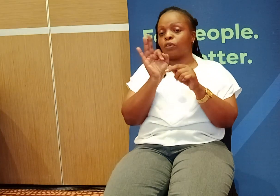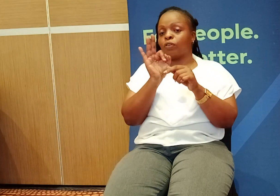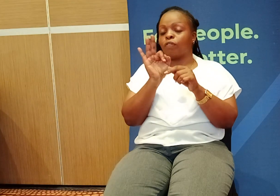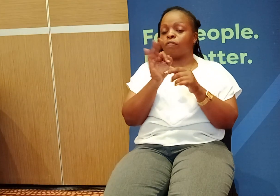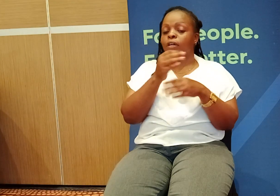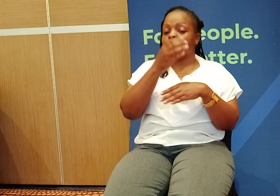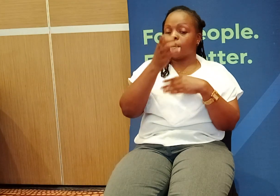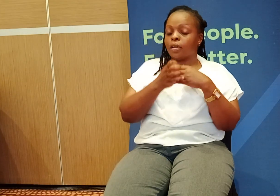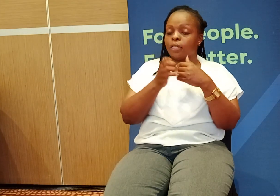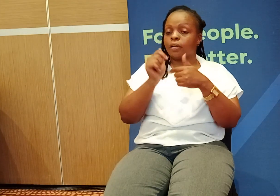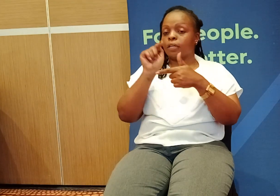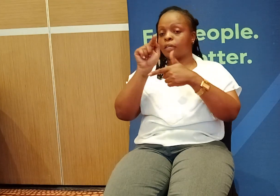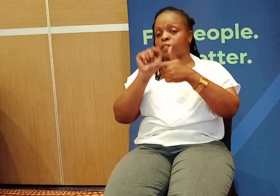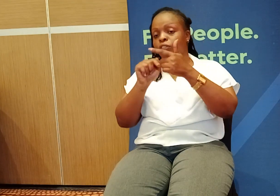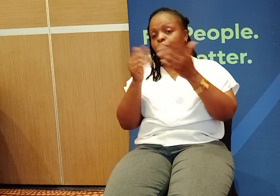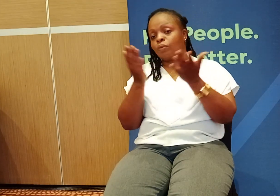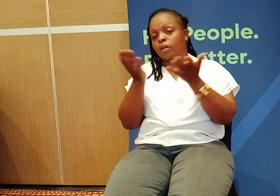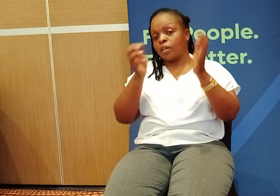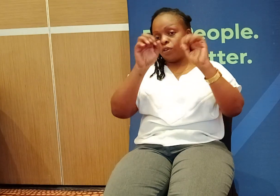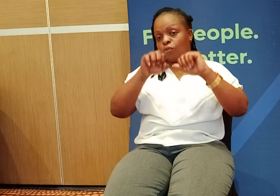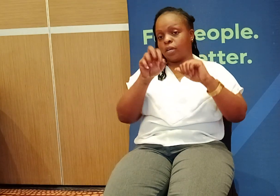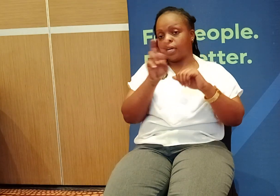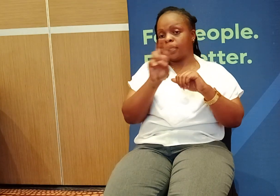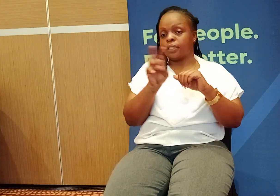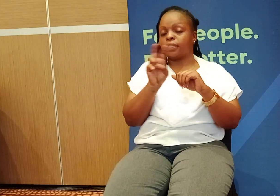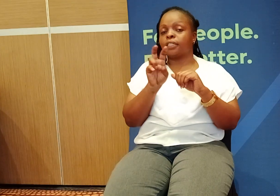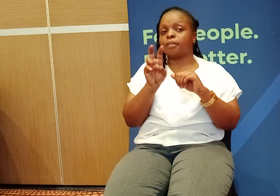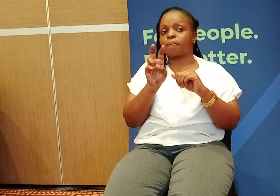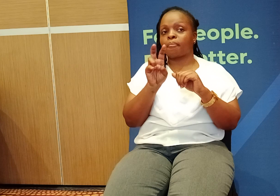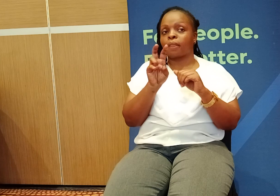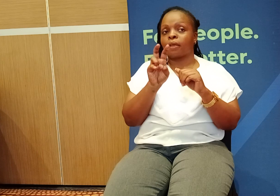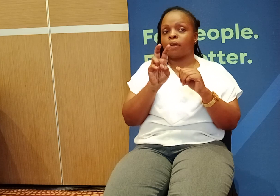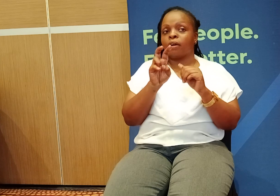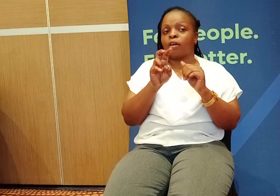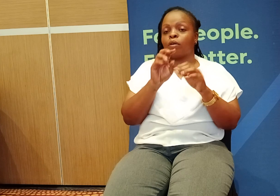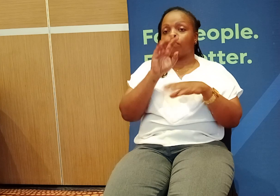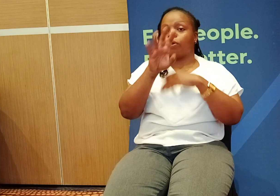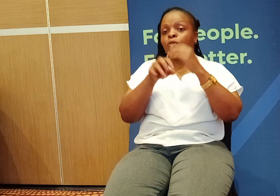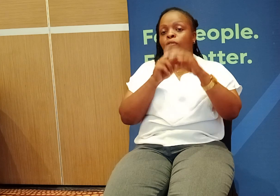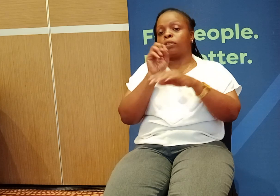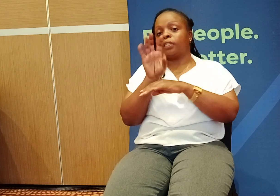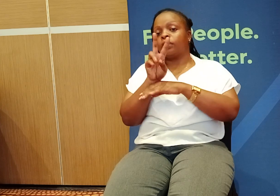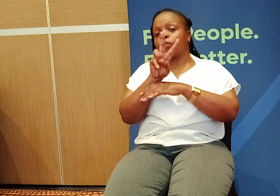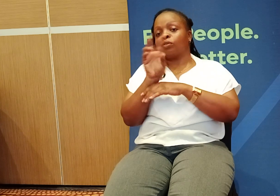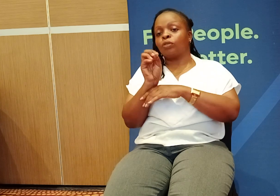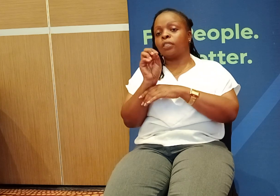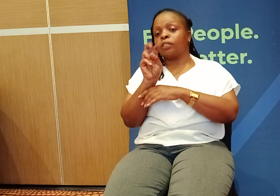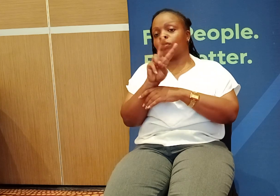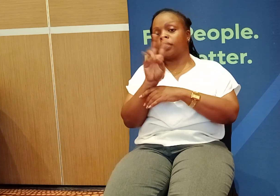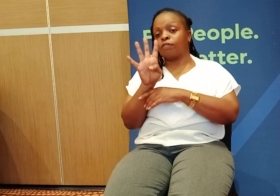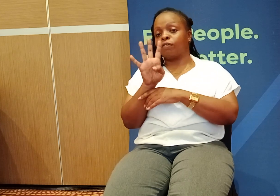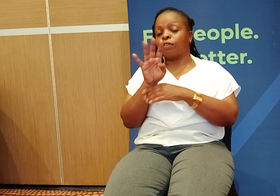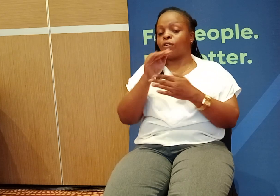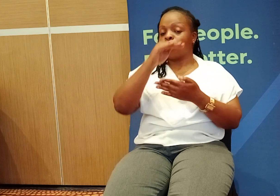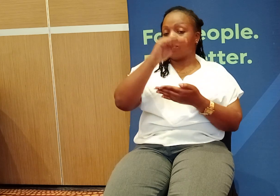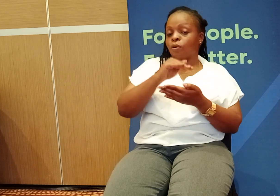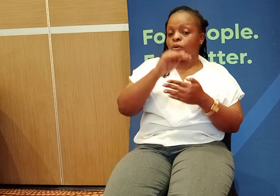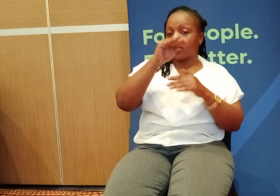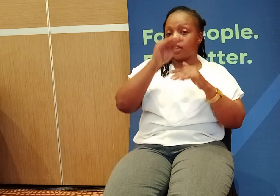ratio, where you can see our projection for 2024 is lower than what we achieved